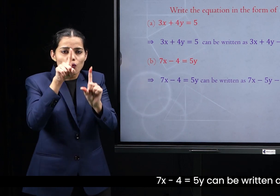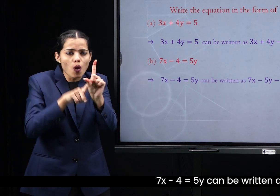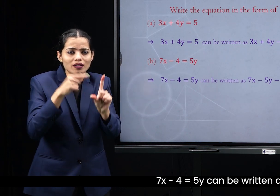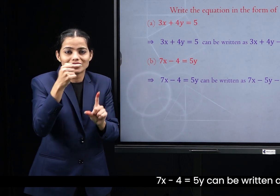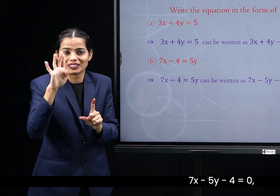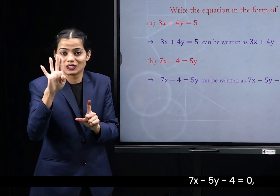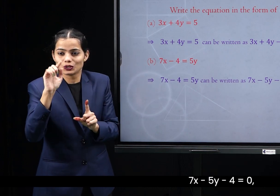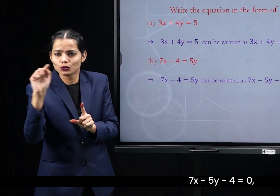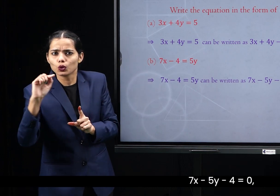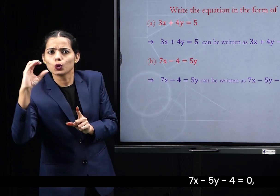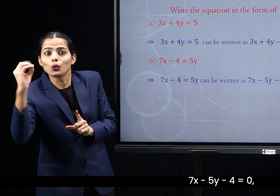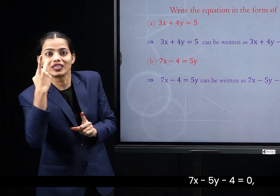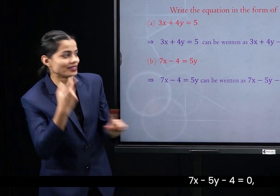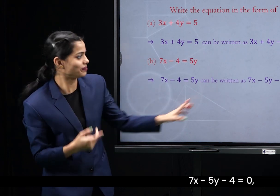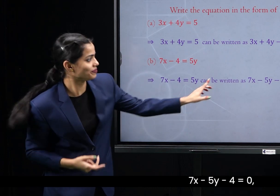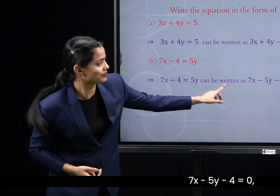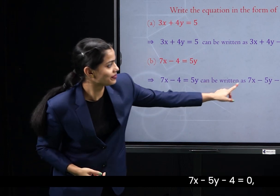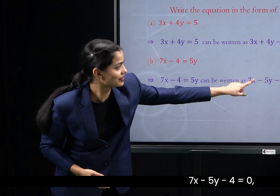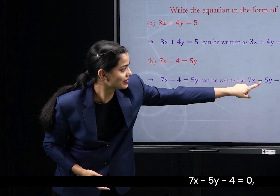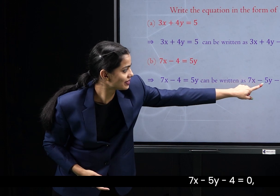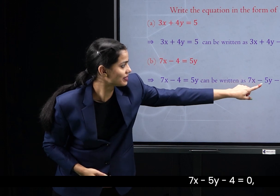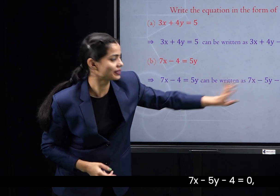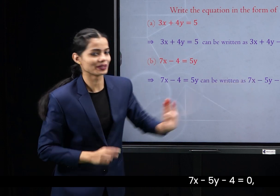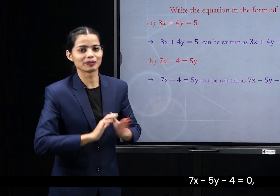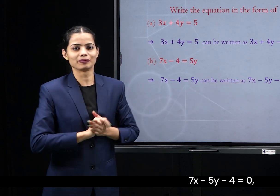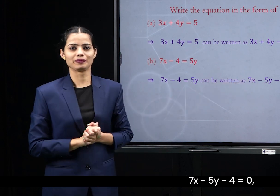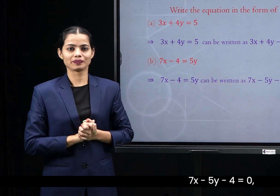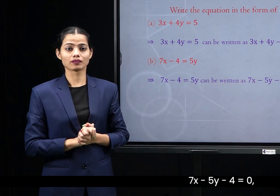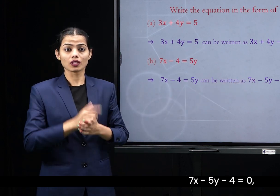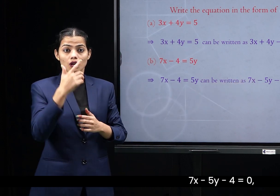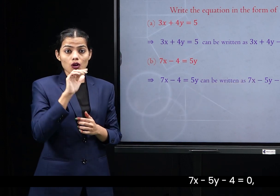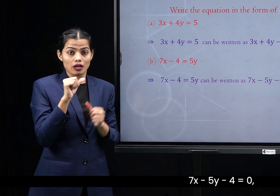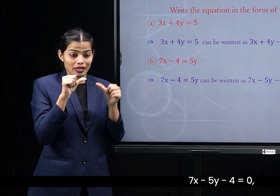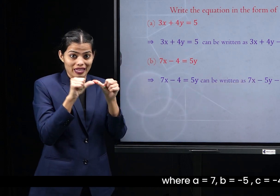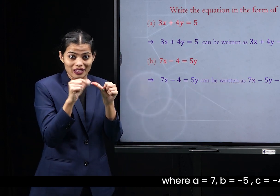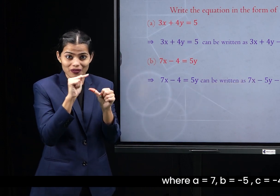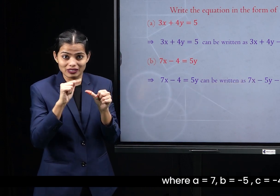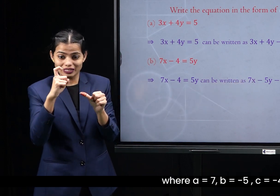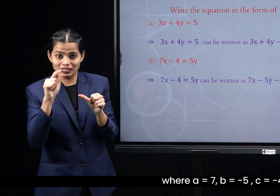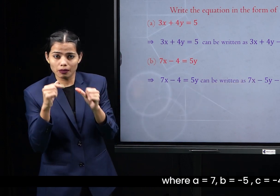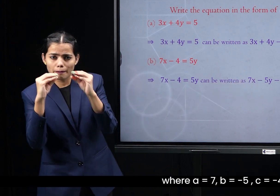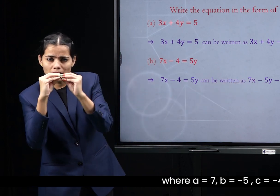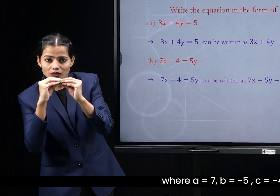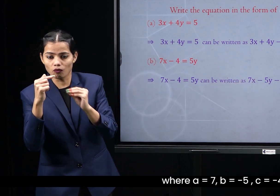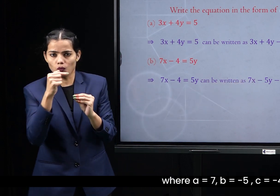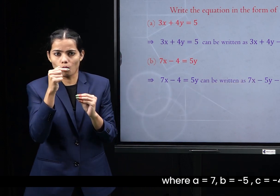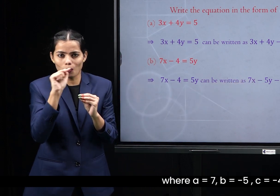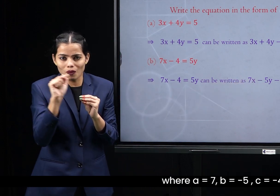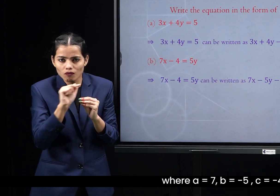as 7x minus 5y minus 4 is equal to 0. Where a is equal to 7, b